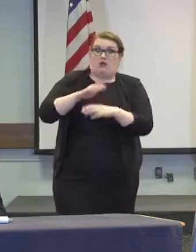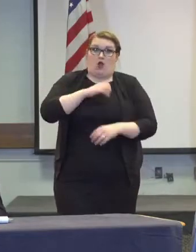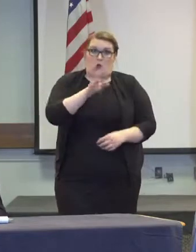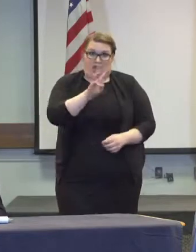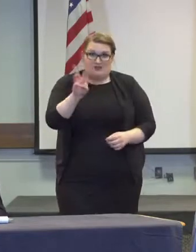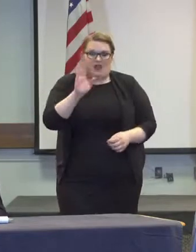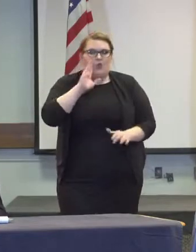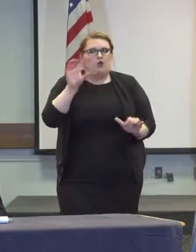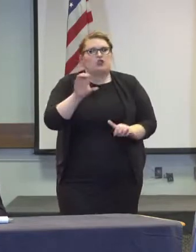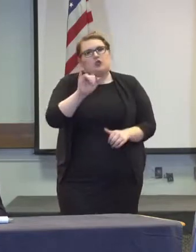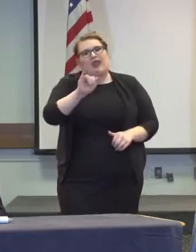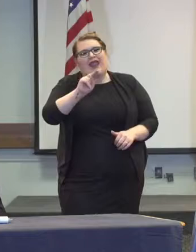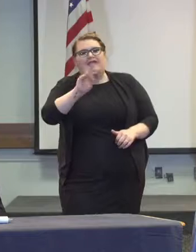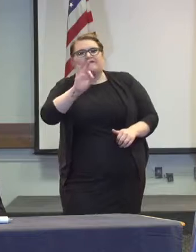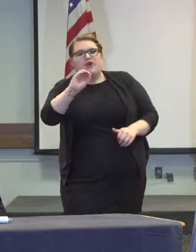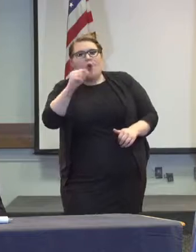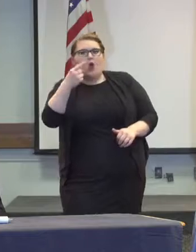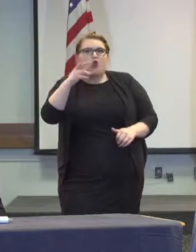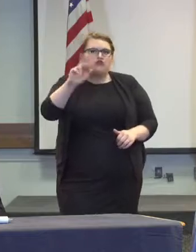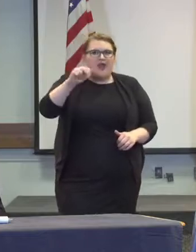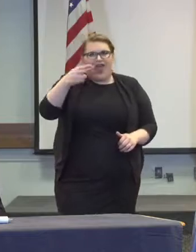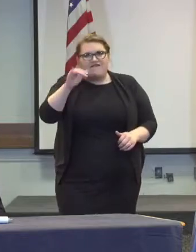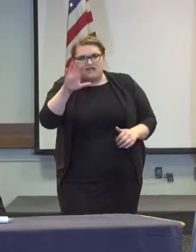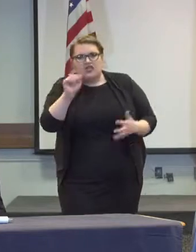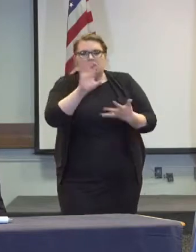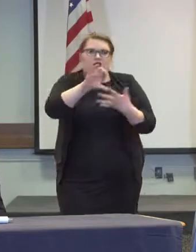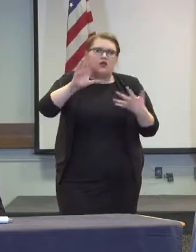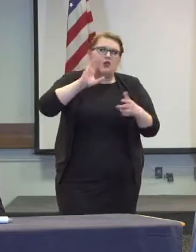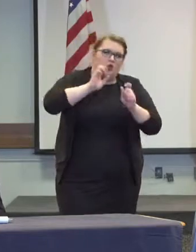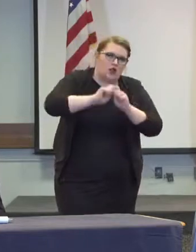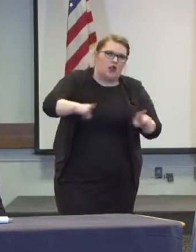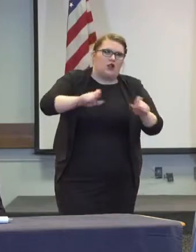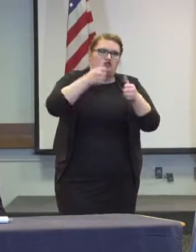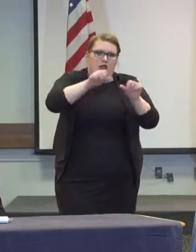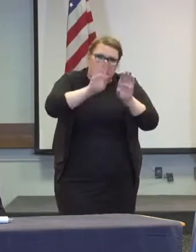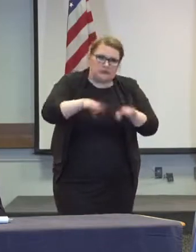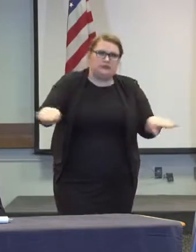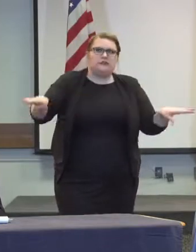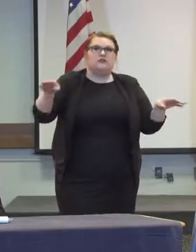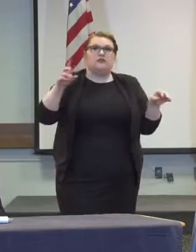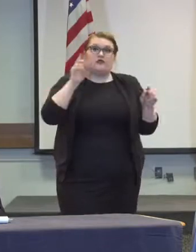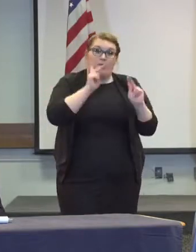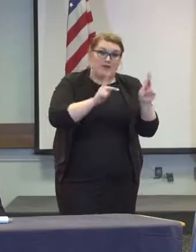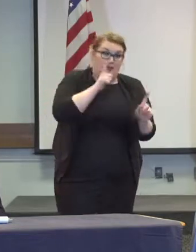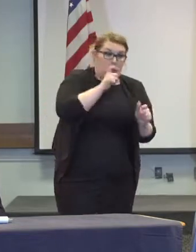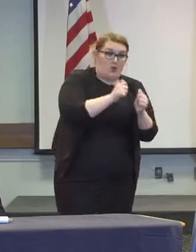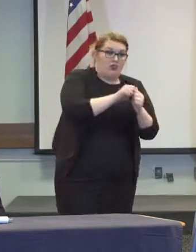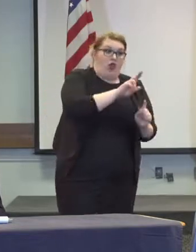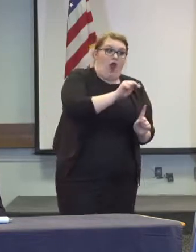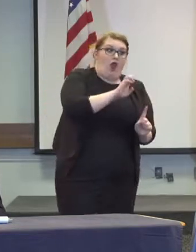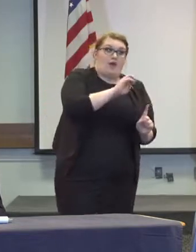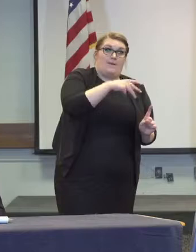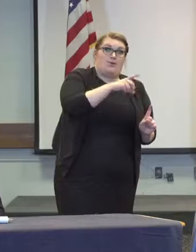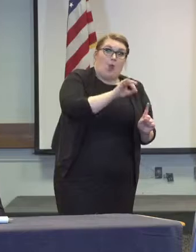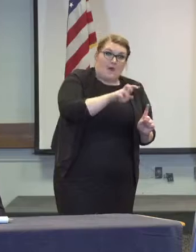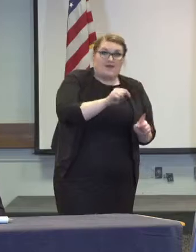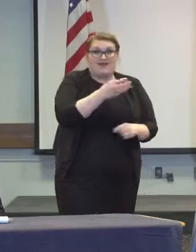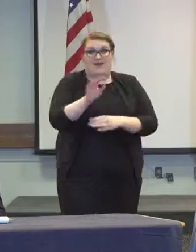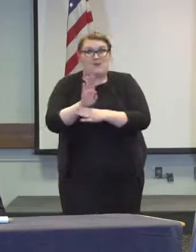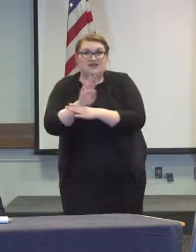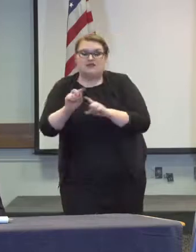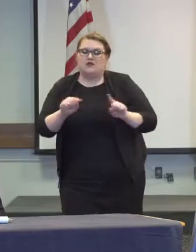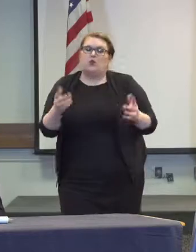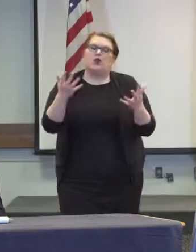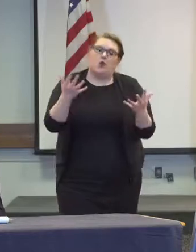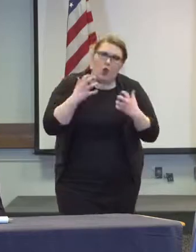some infographics and some other things to get this out there for both individuals, for unemployment, and for businesses, because we